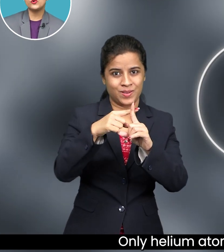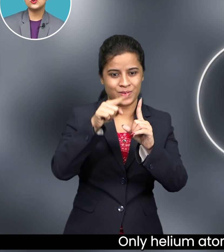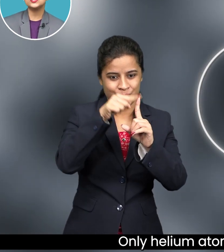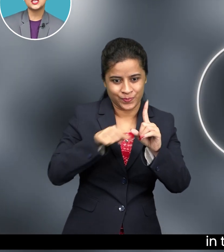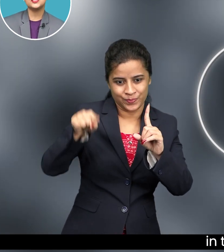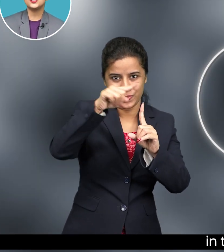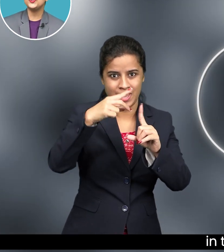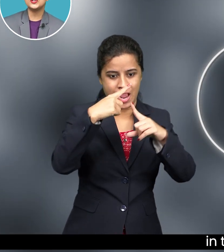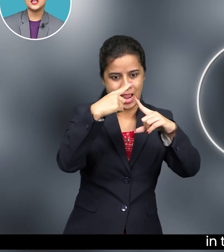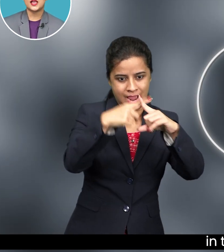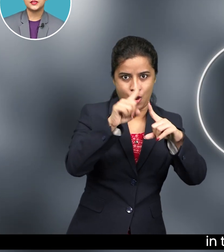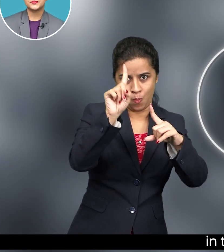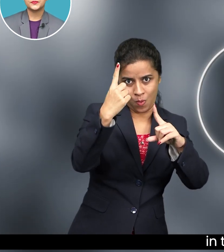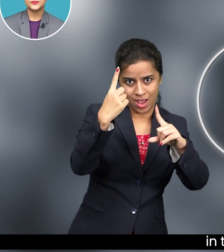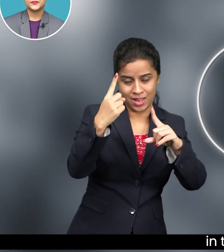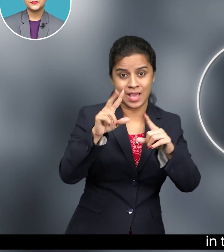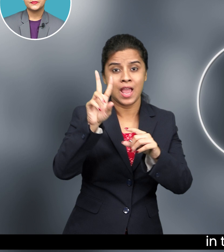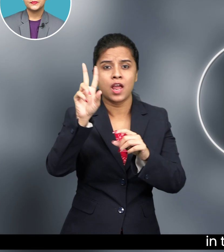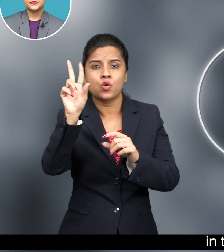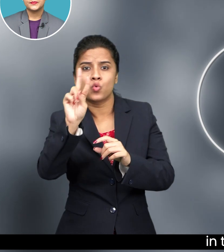two protons in their nuclei.